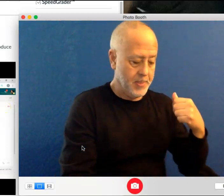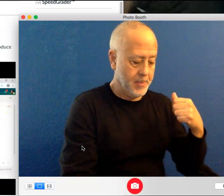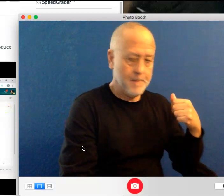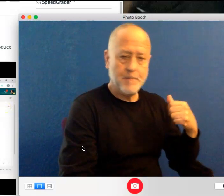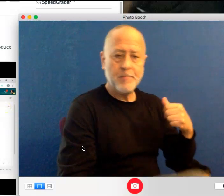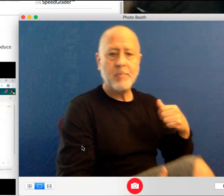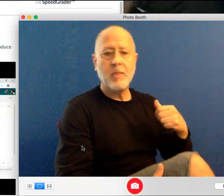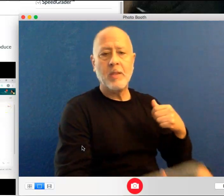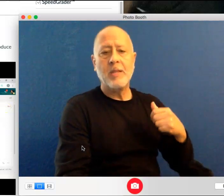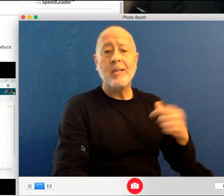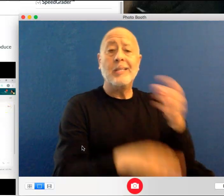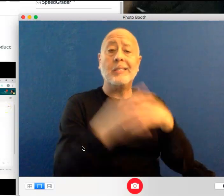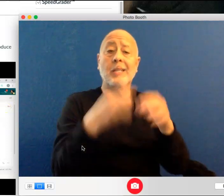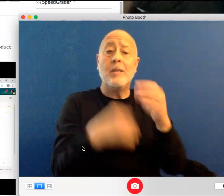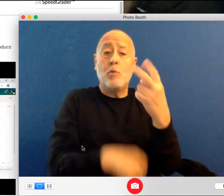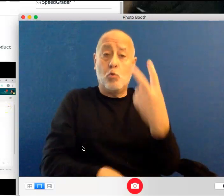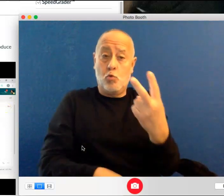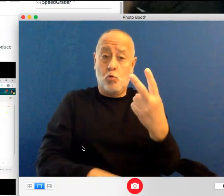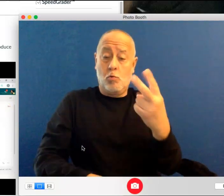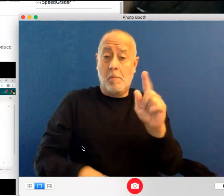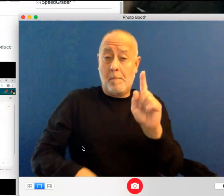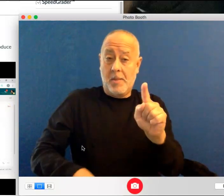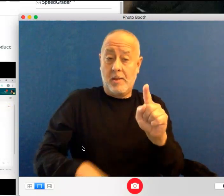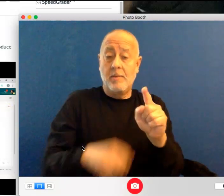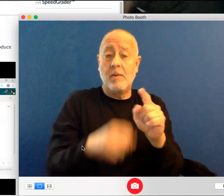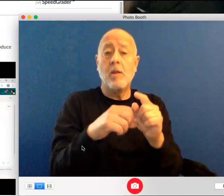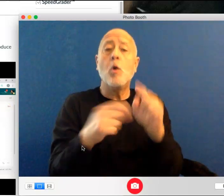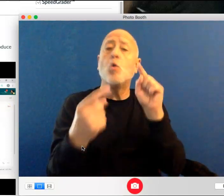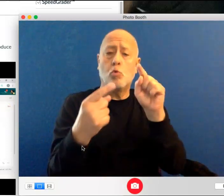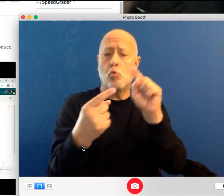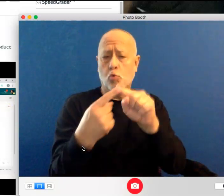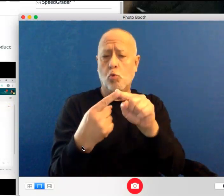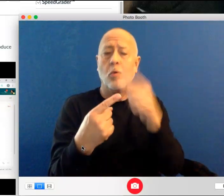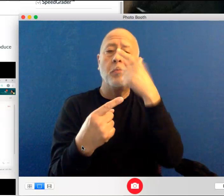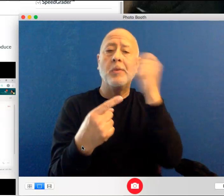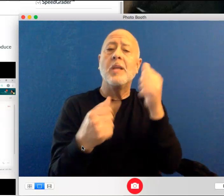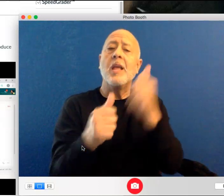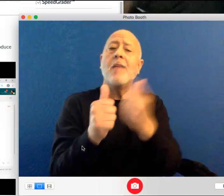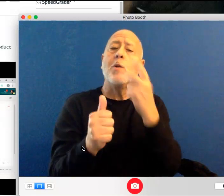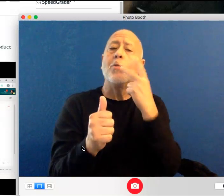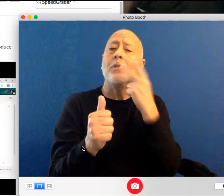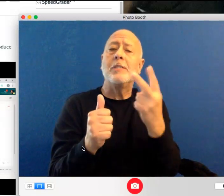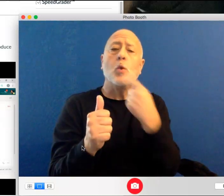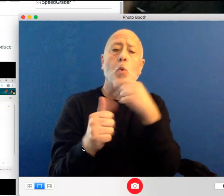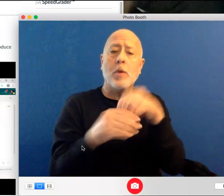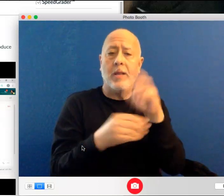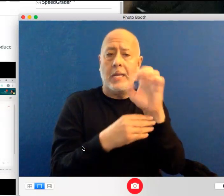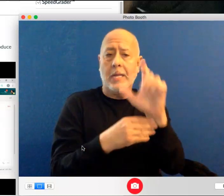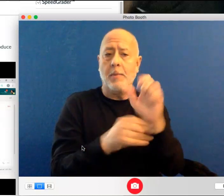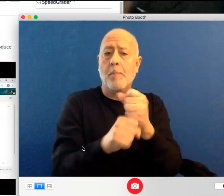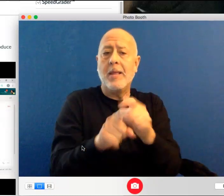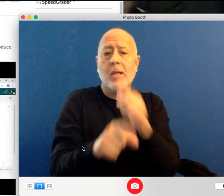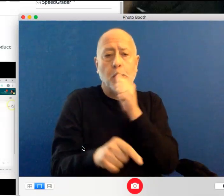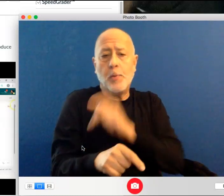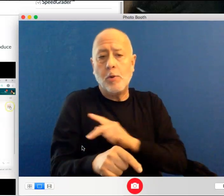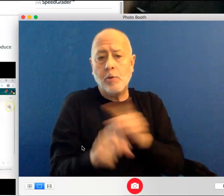So instead of the to button or the to bar, you want to put those in there because then everybody's going to see who's in the email. You want to make this as personal as